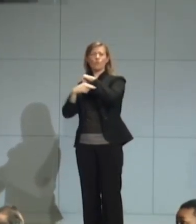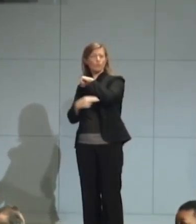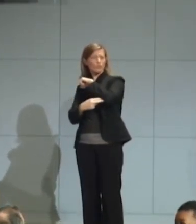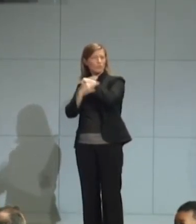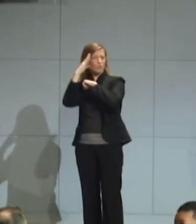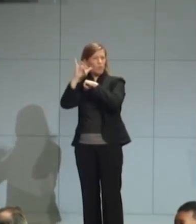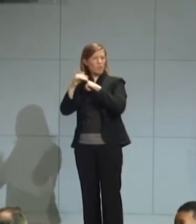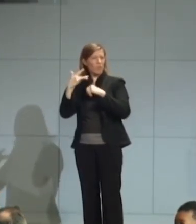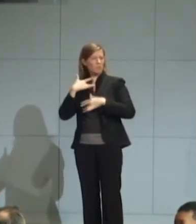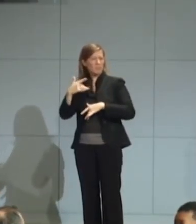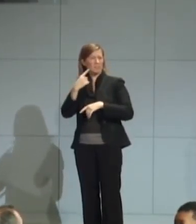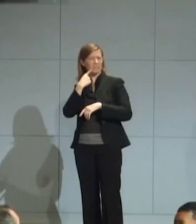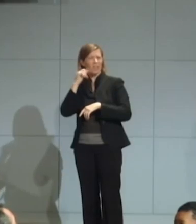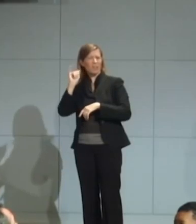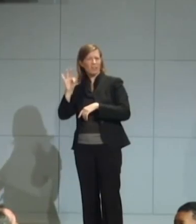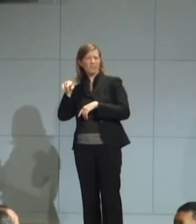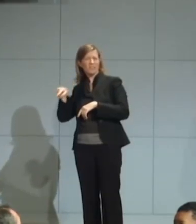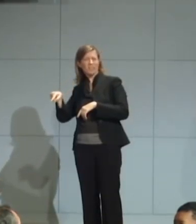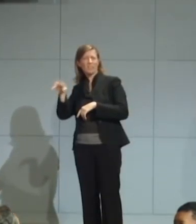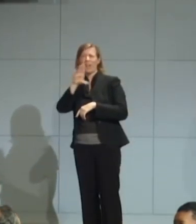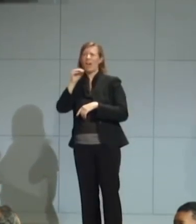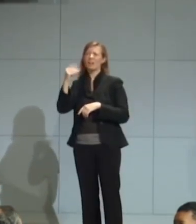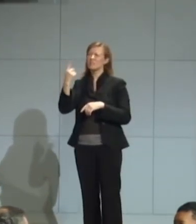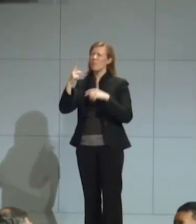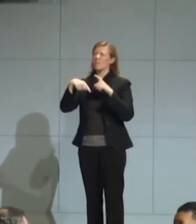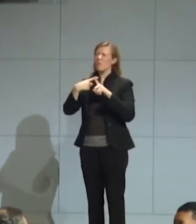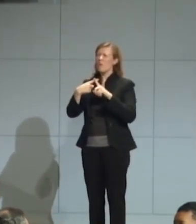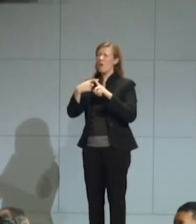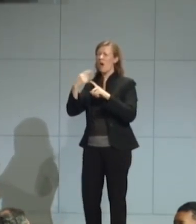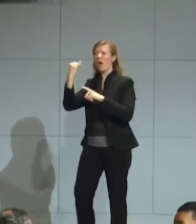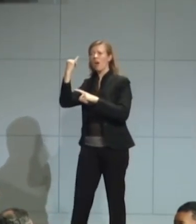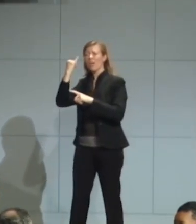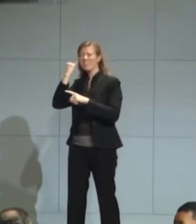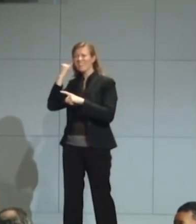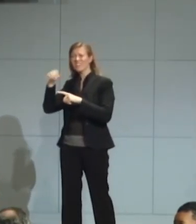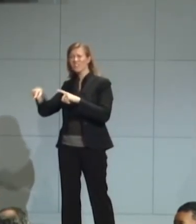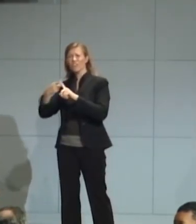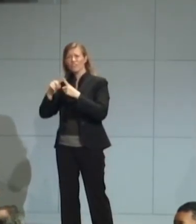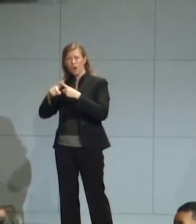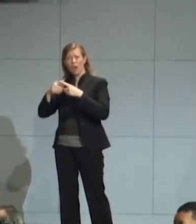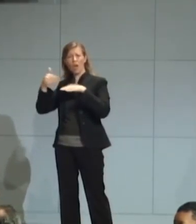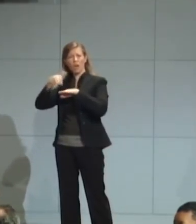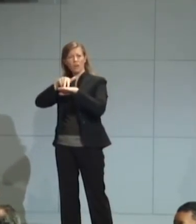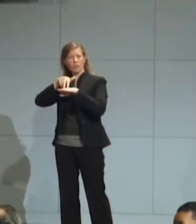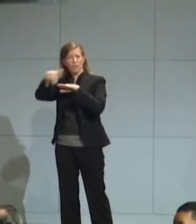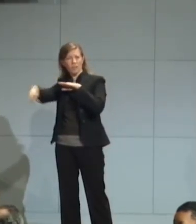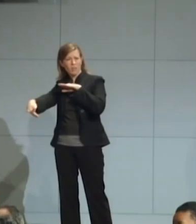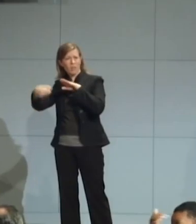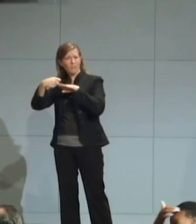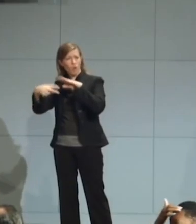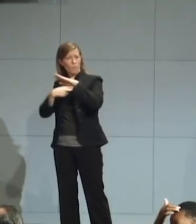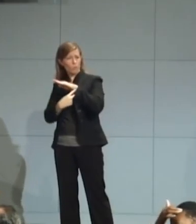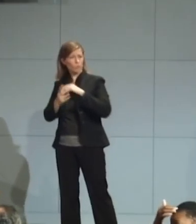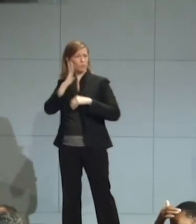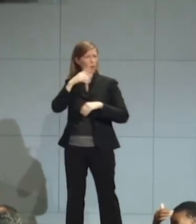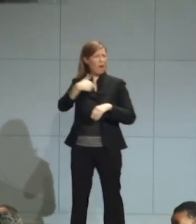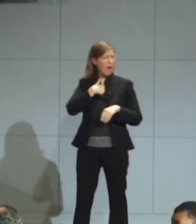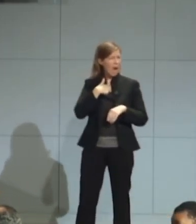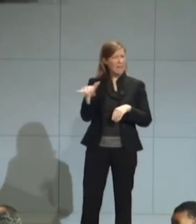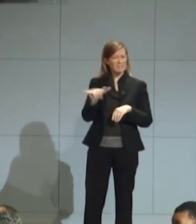probably speak that way to one another in the midst of their divorce. So Jeff says, go F yourself, and then he goes on to